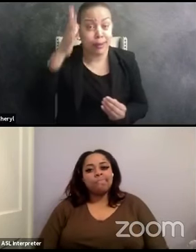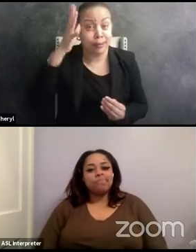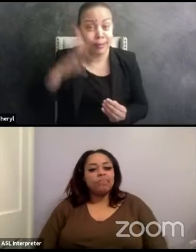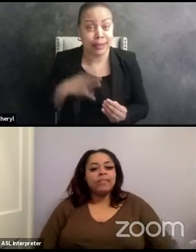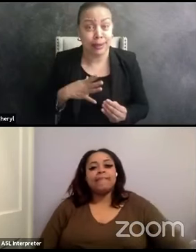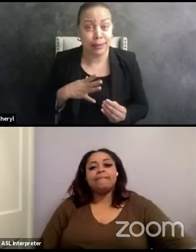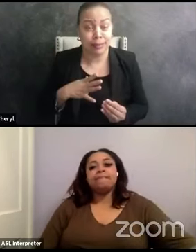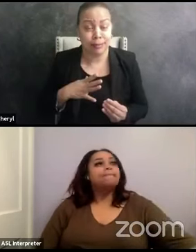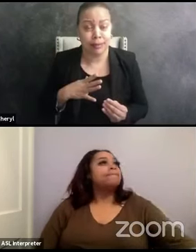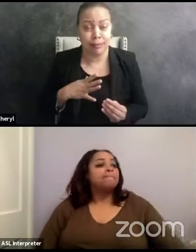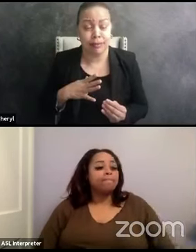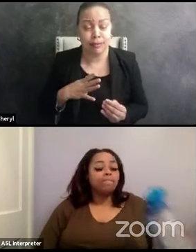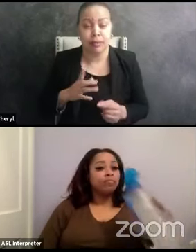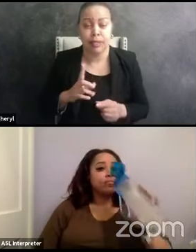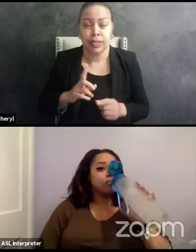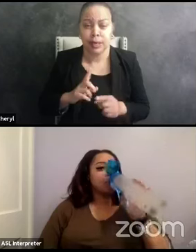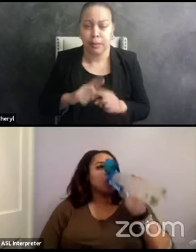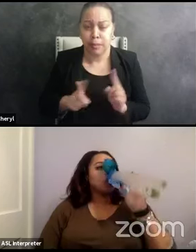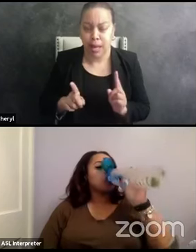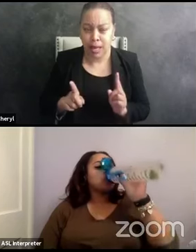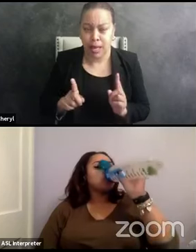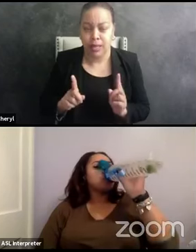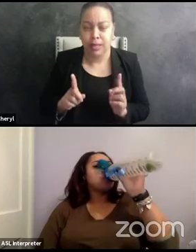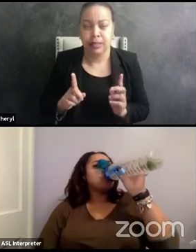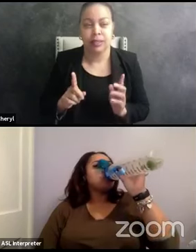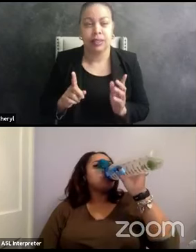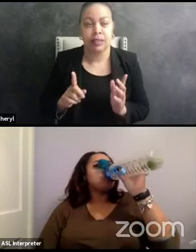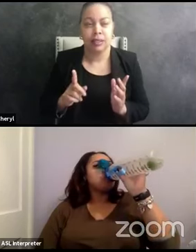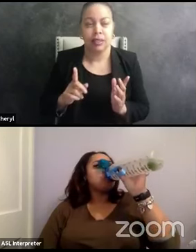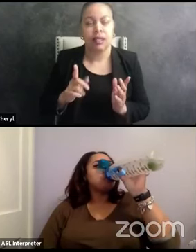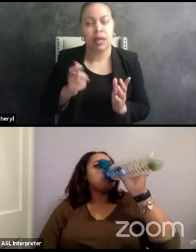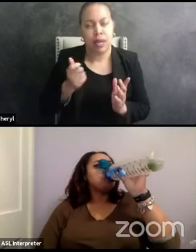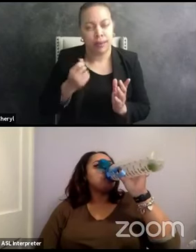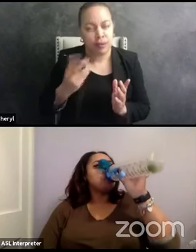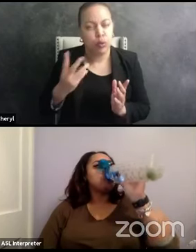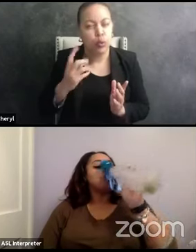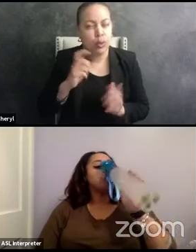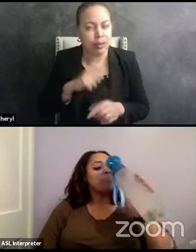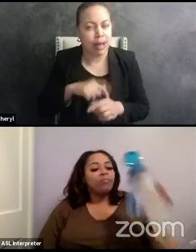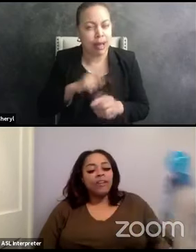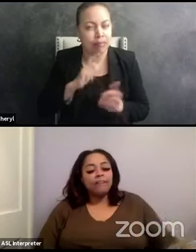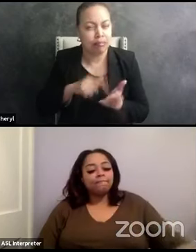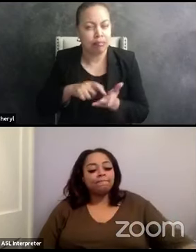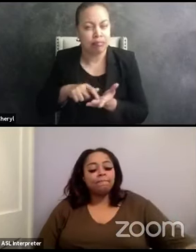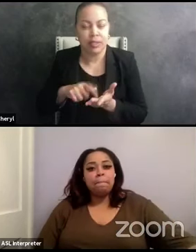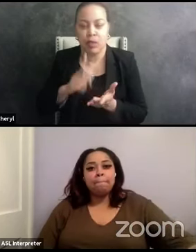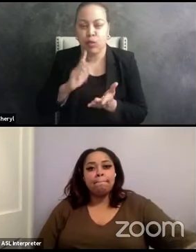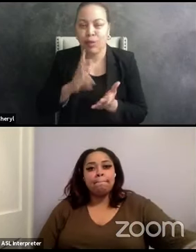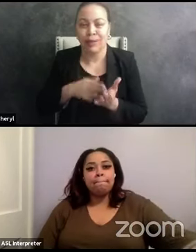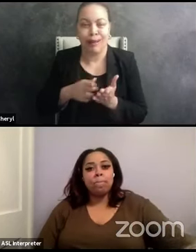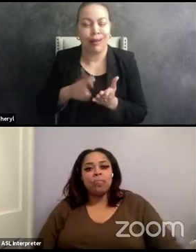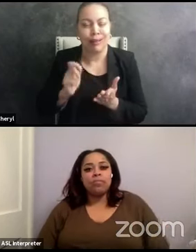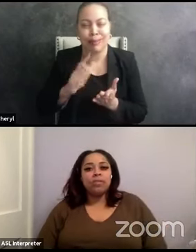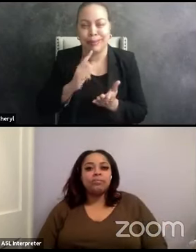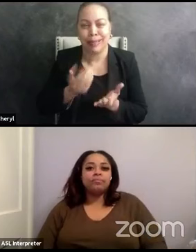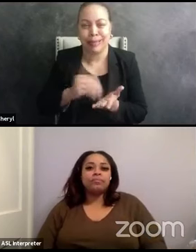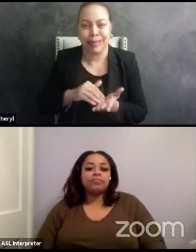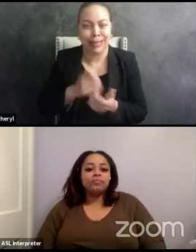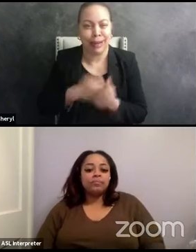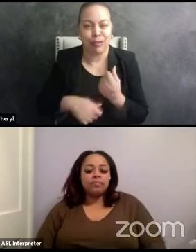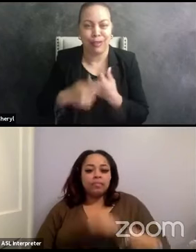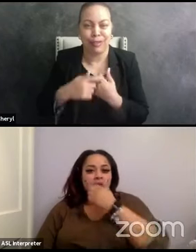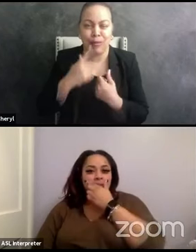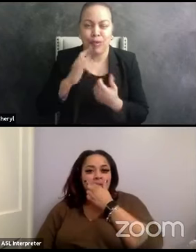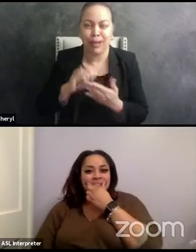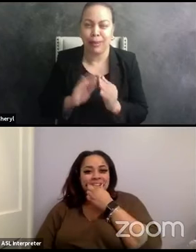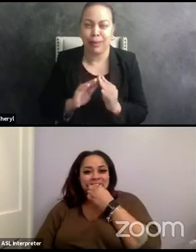but what is stated at least a few times, but honestly, I would have to restate it every time for it to be as clear as it should be.